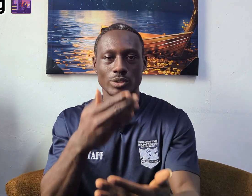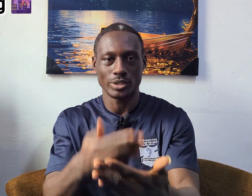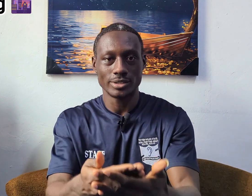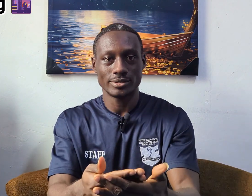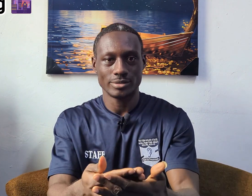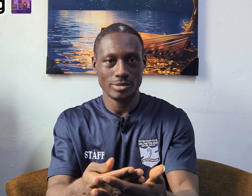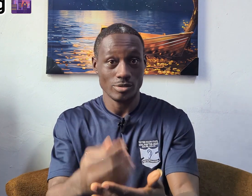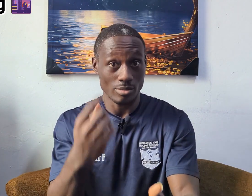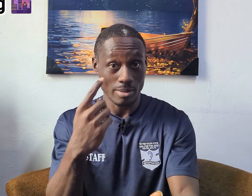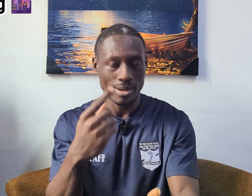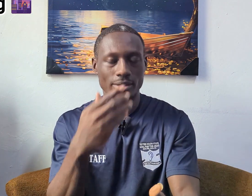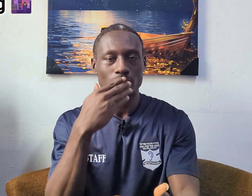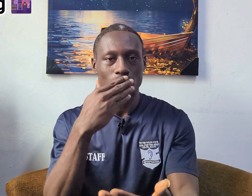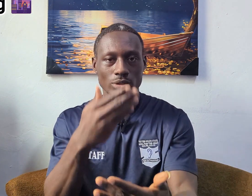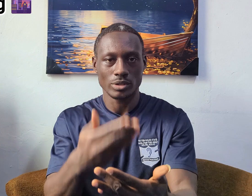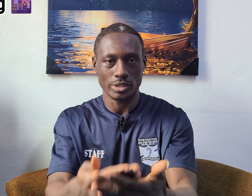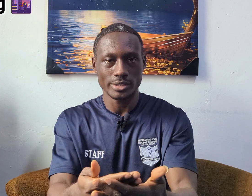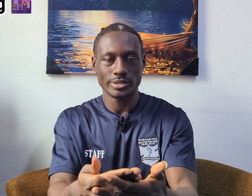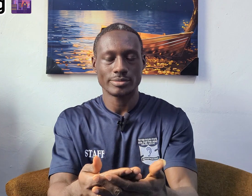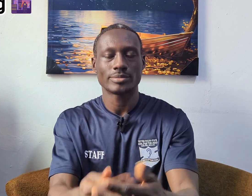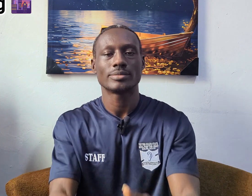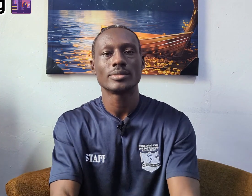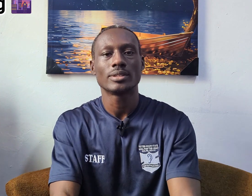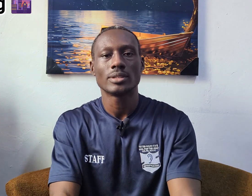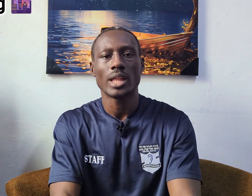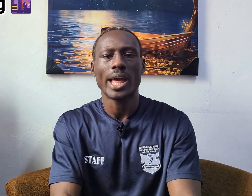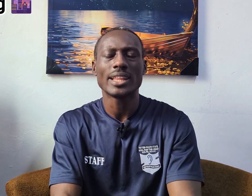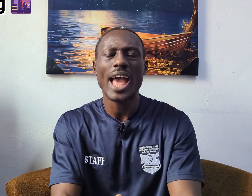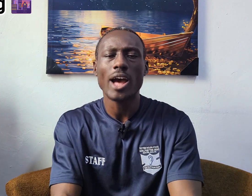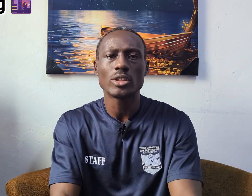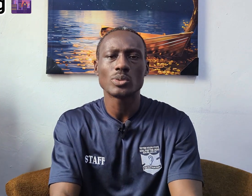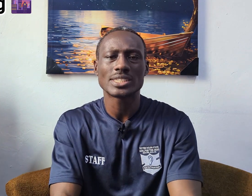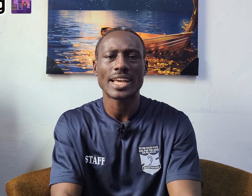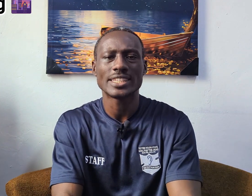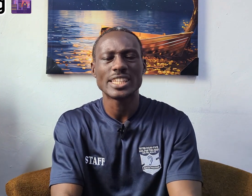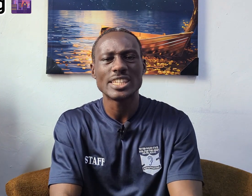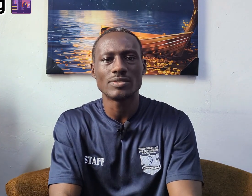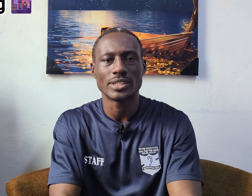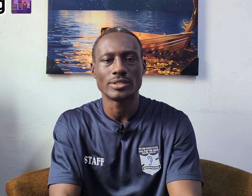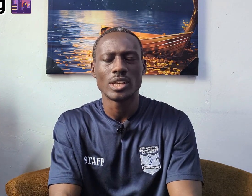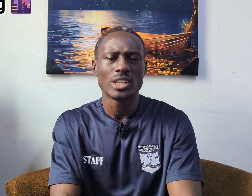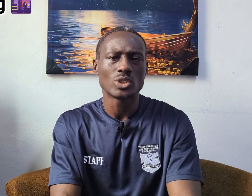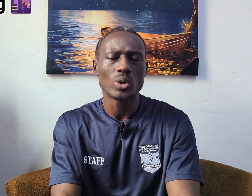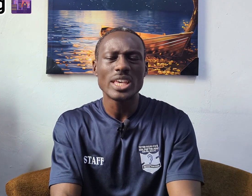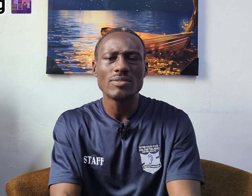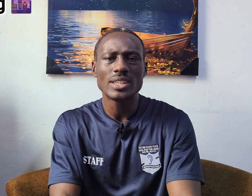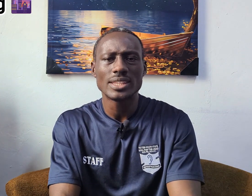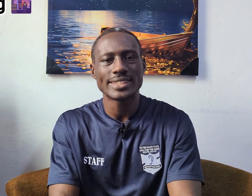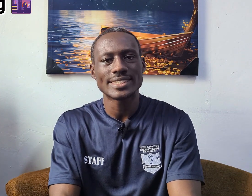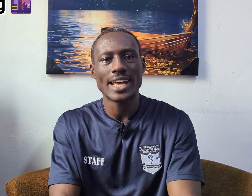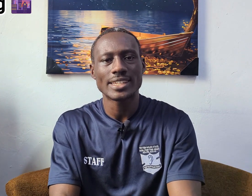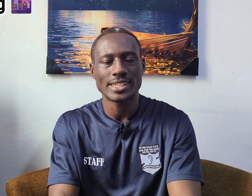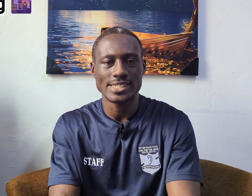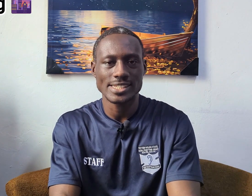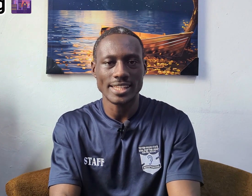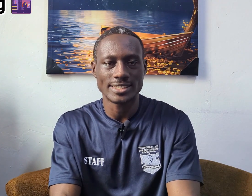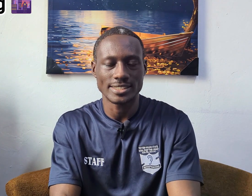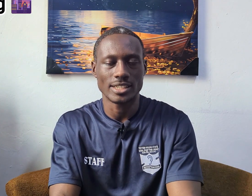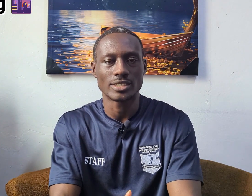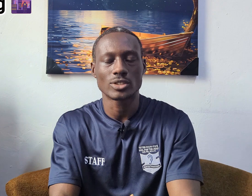good. Remember? Good. And how do we sign evening? So evening, the sun is setting. It's